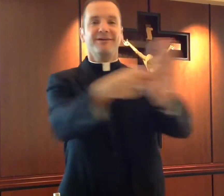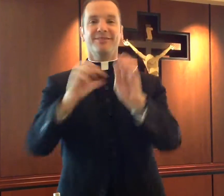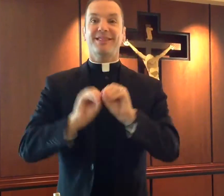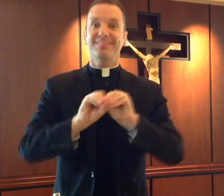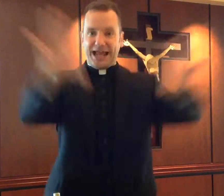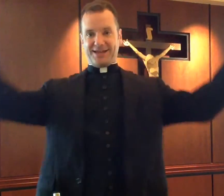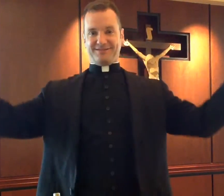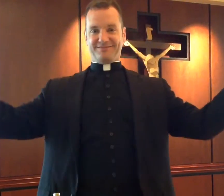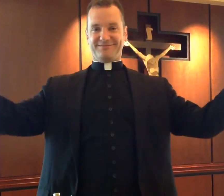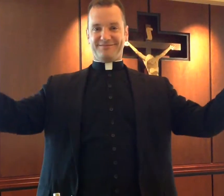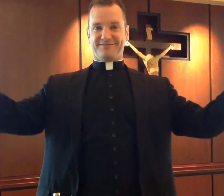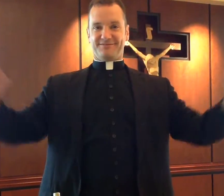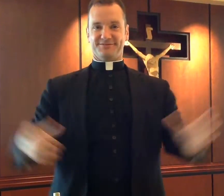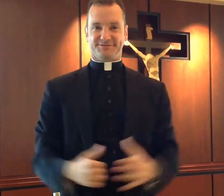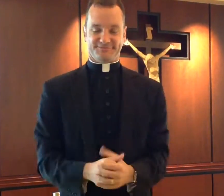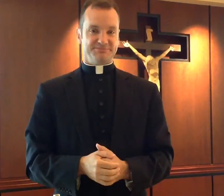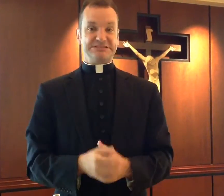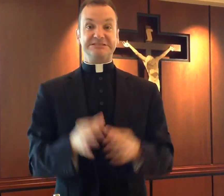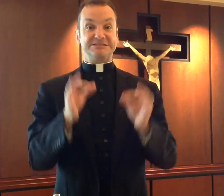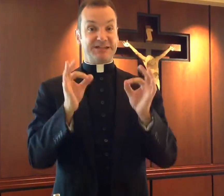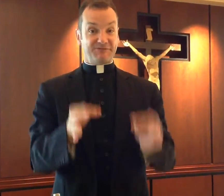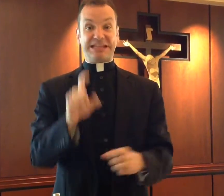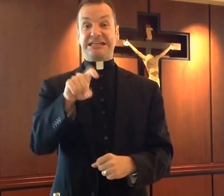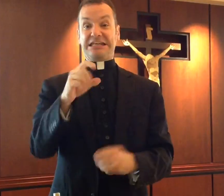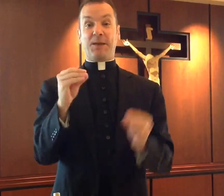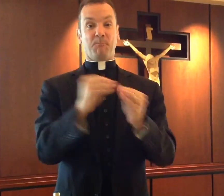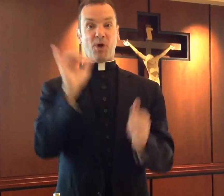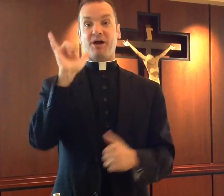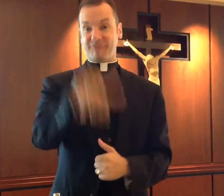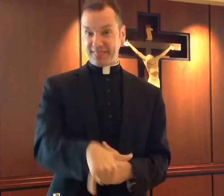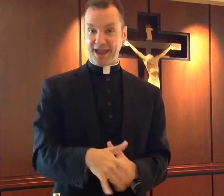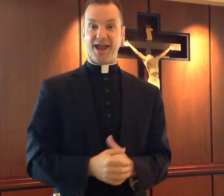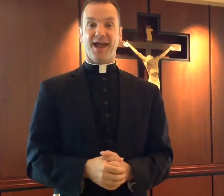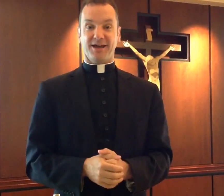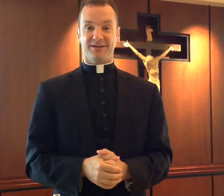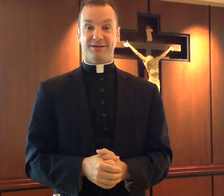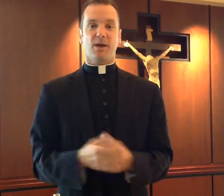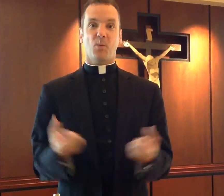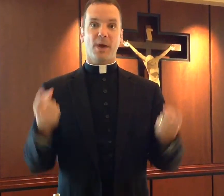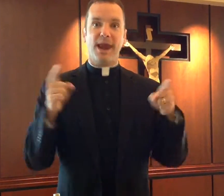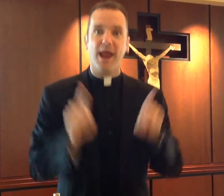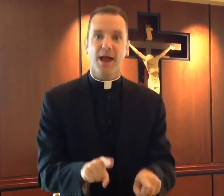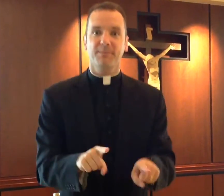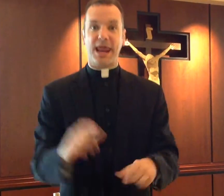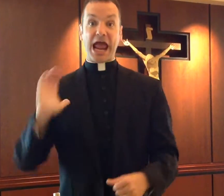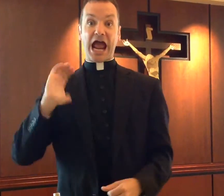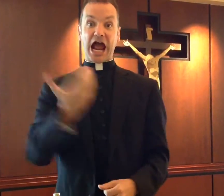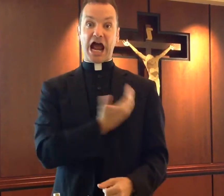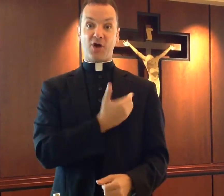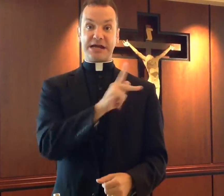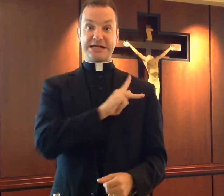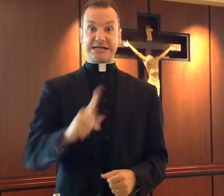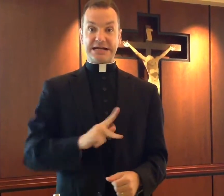and keep that within us in order to be a light to nations. We definitely need more lights in the